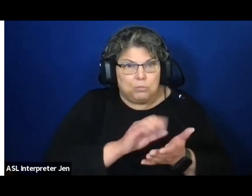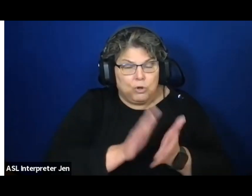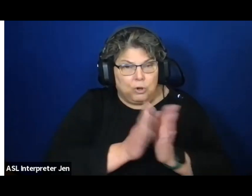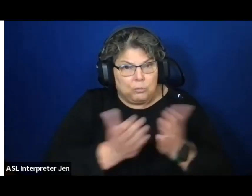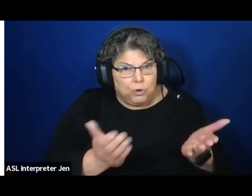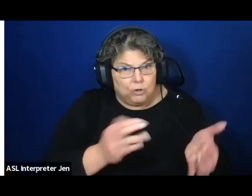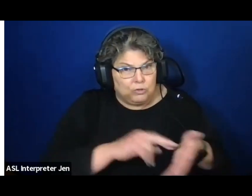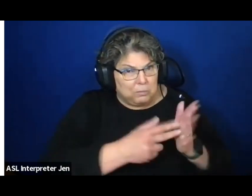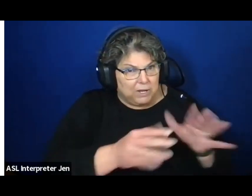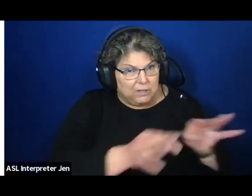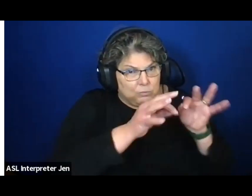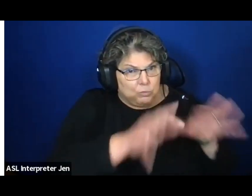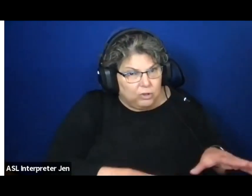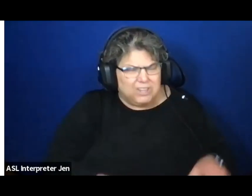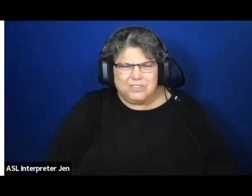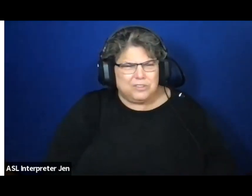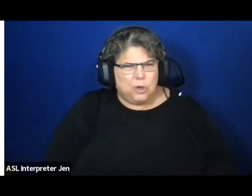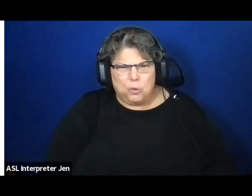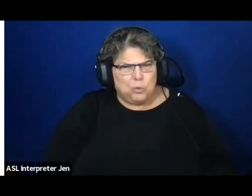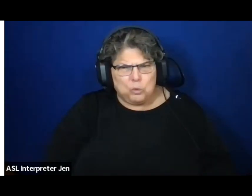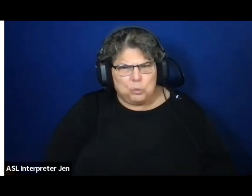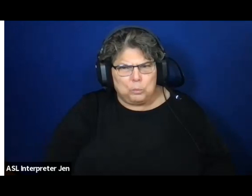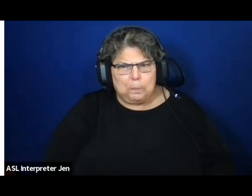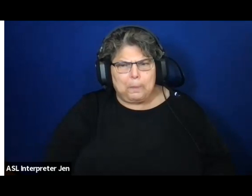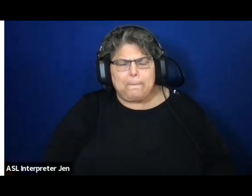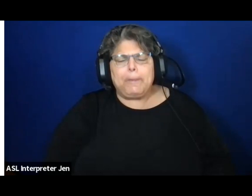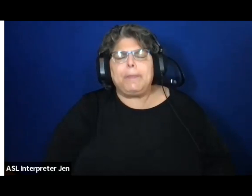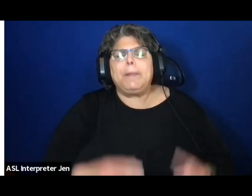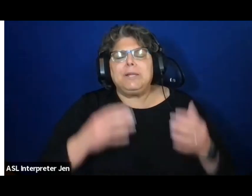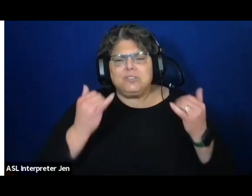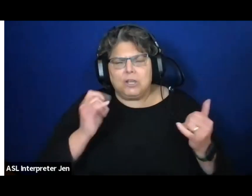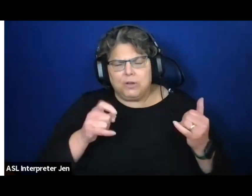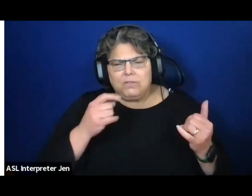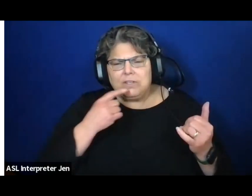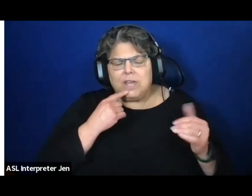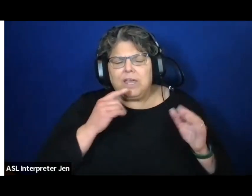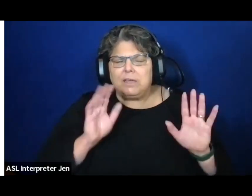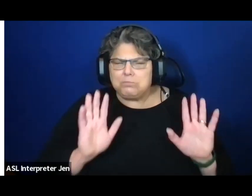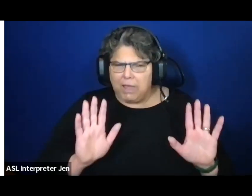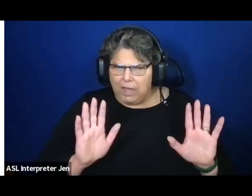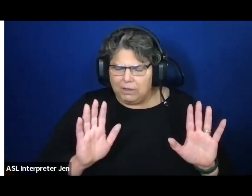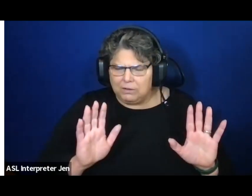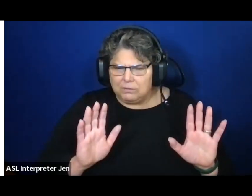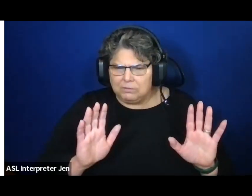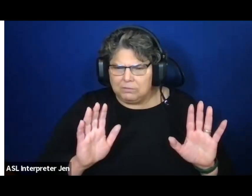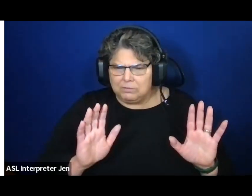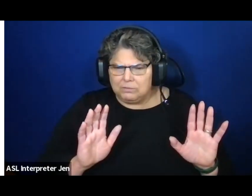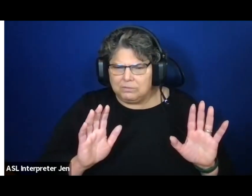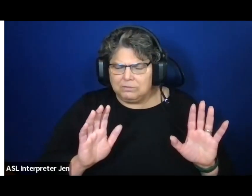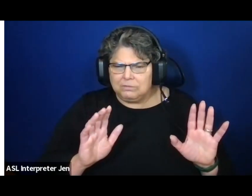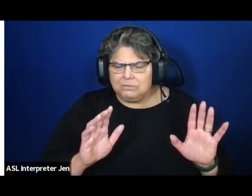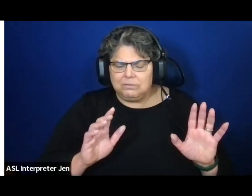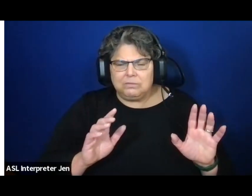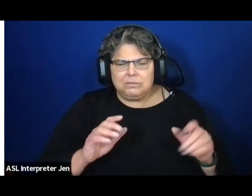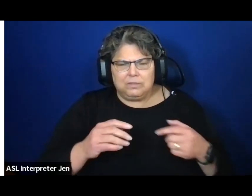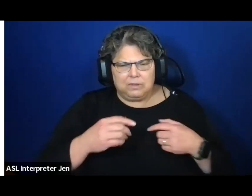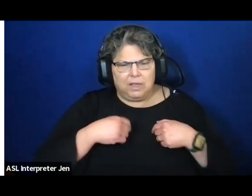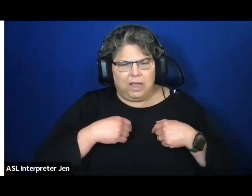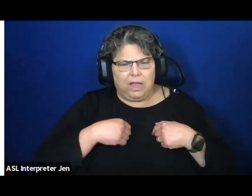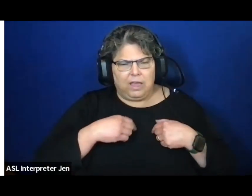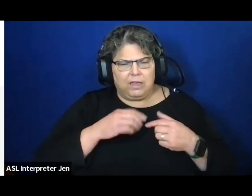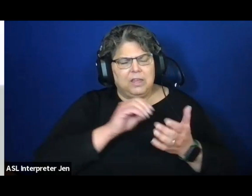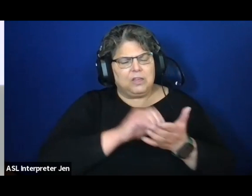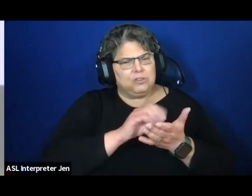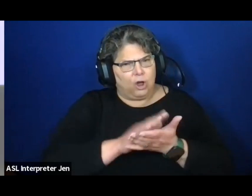So that's why I'm always cautioned nowadays to say, hey, as documented, because I